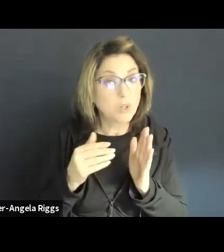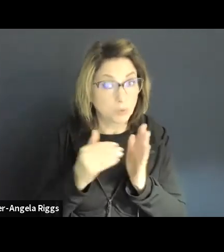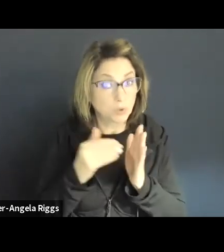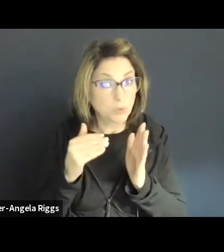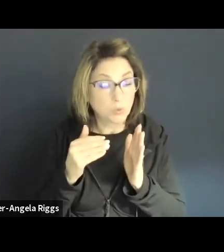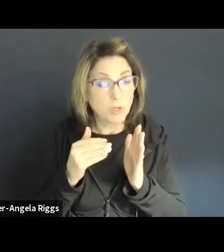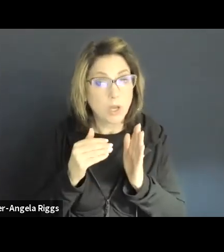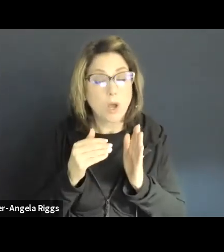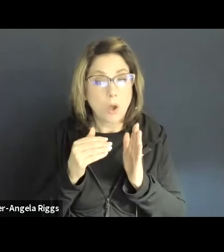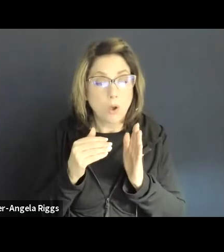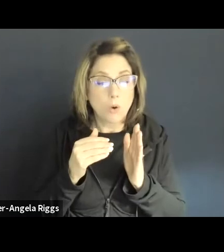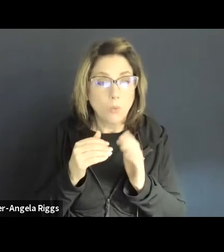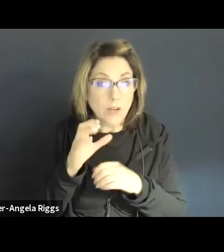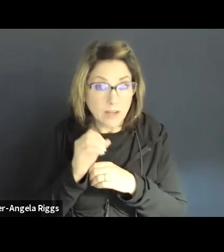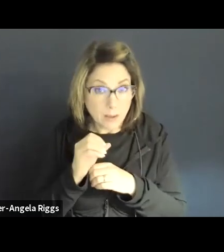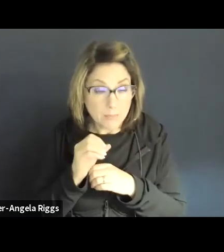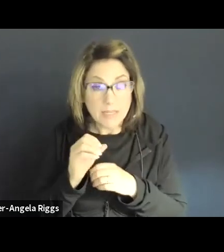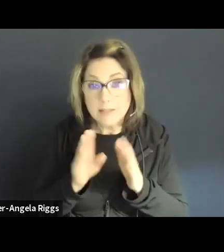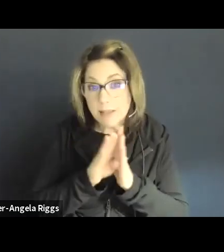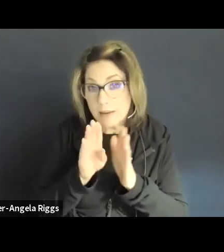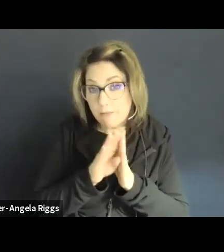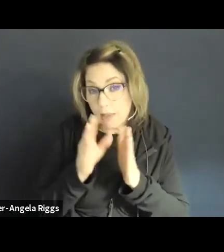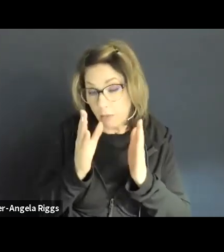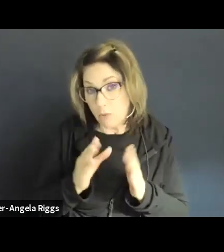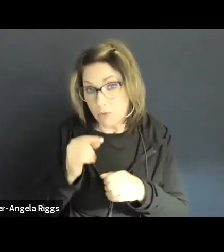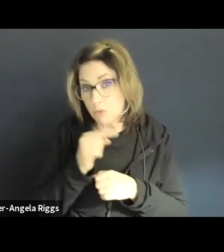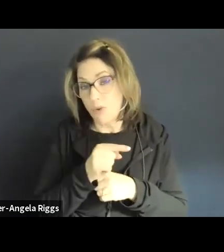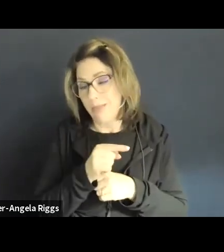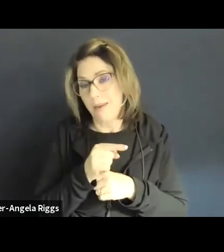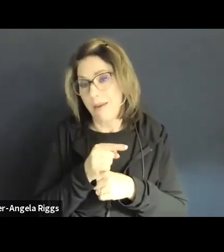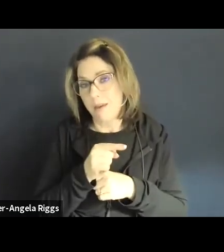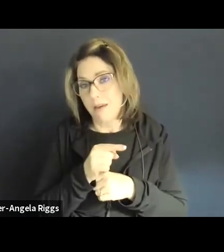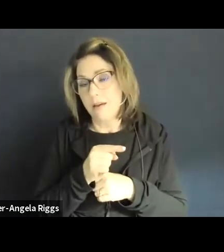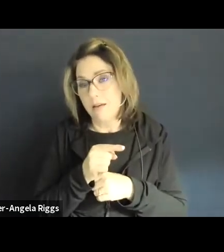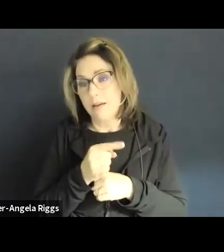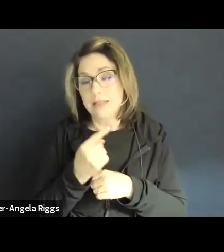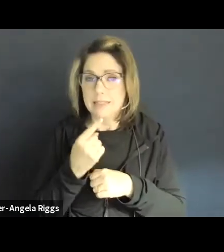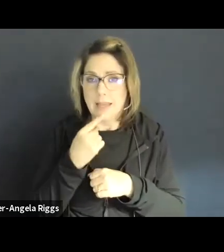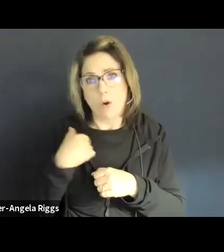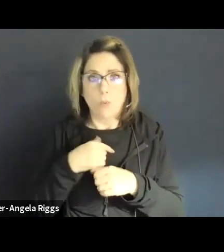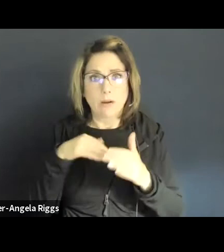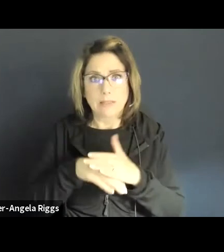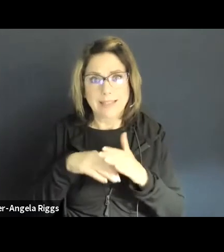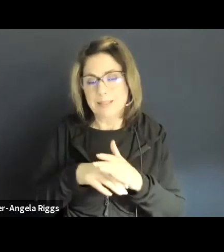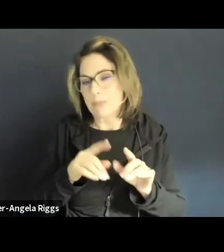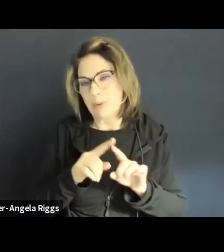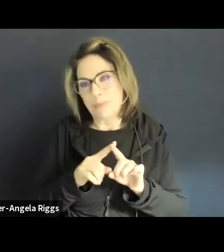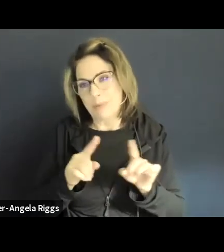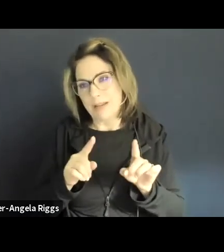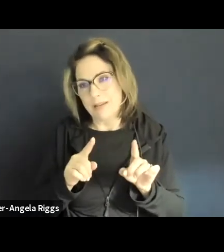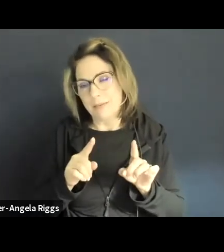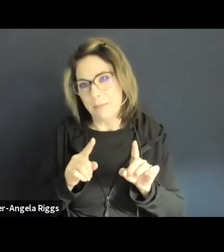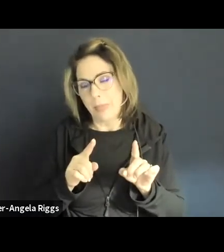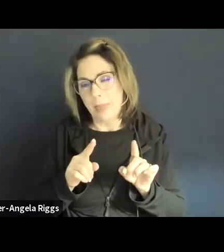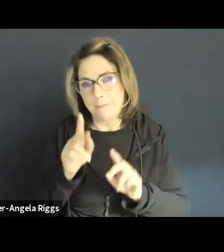multifamily companies and developers are claim to be accessible, but then people